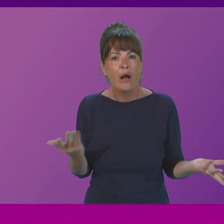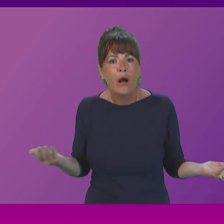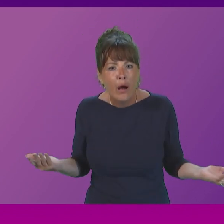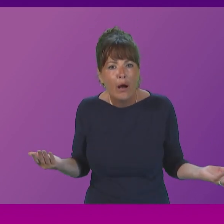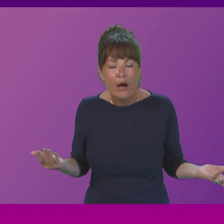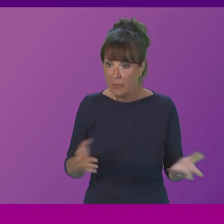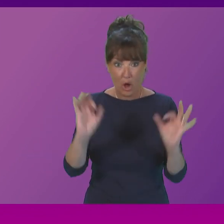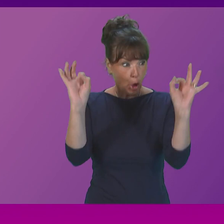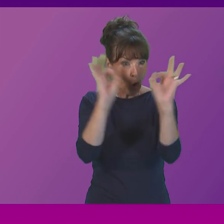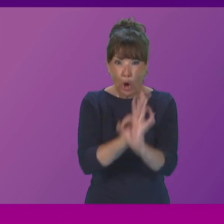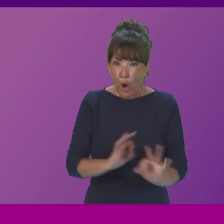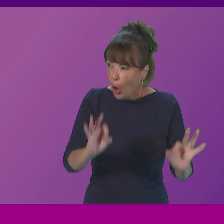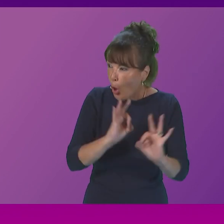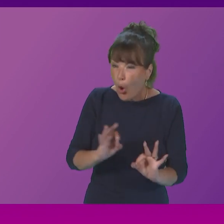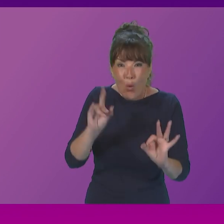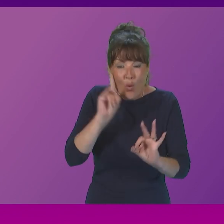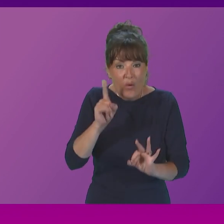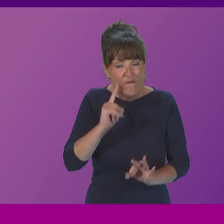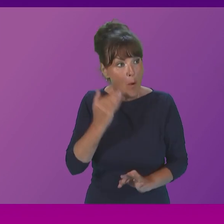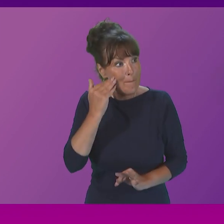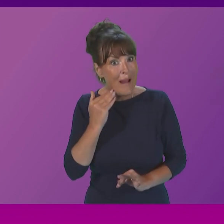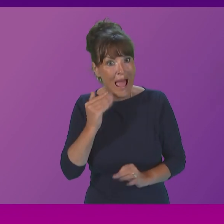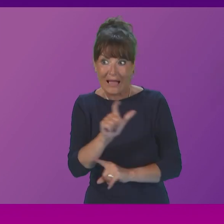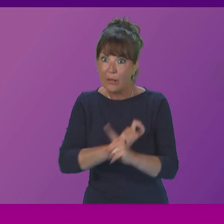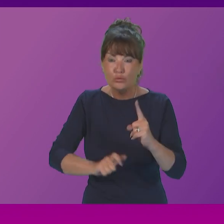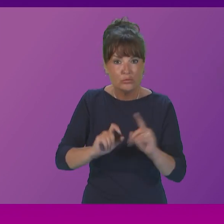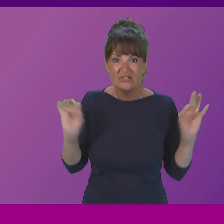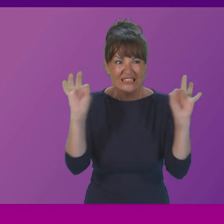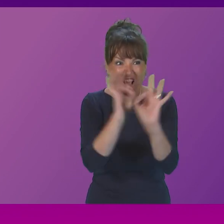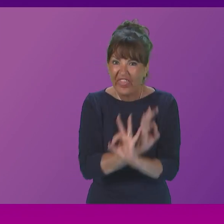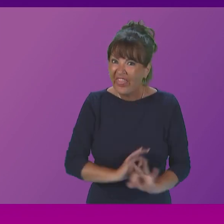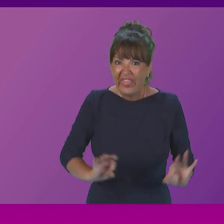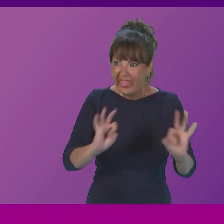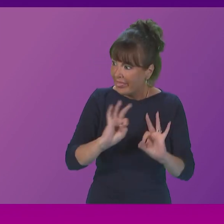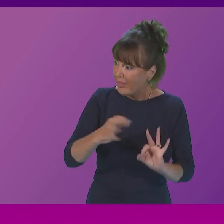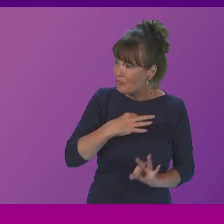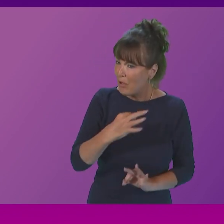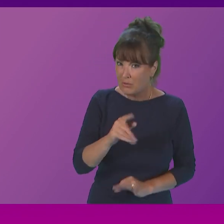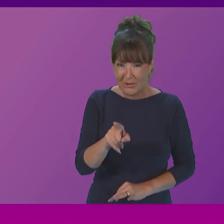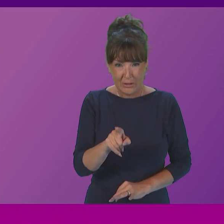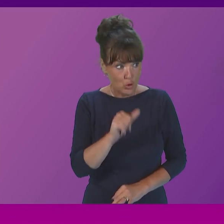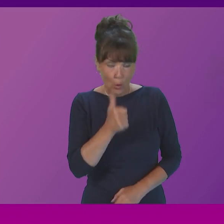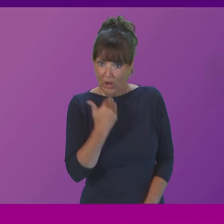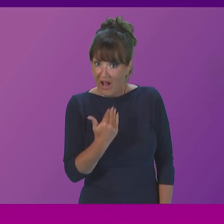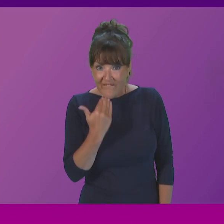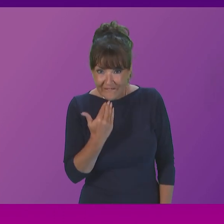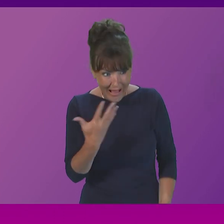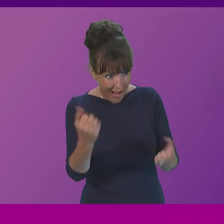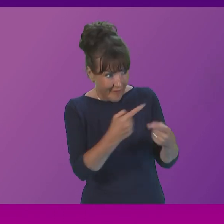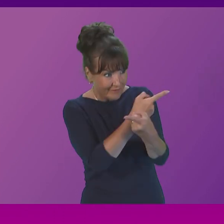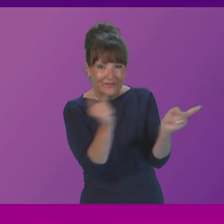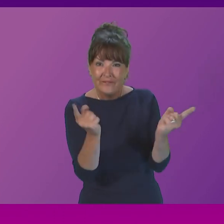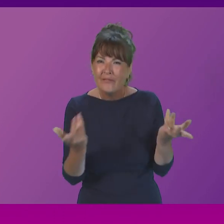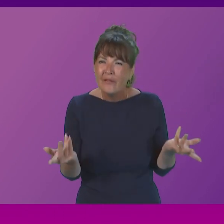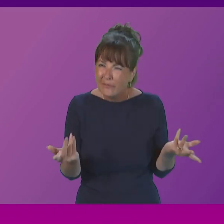actually any individuals from the black community as elected representatives in the Scottish Parliament. That's simply not good enough.